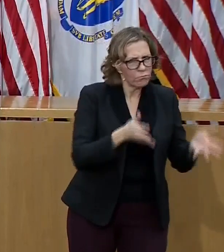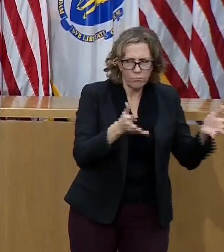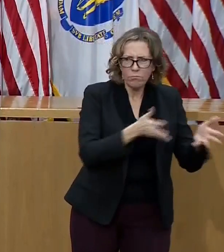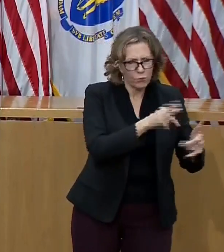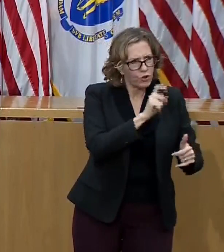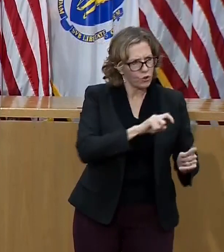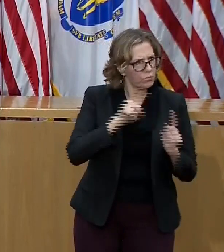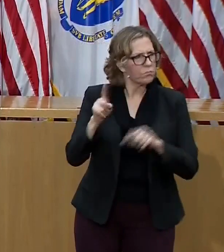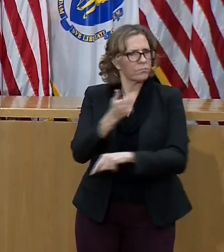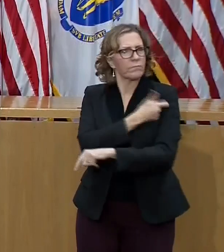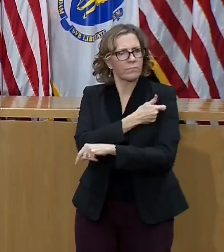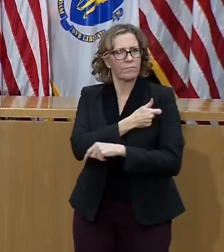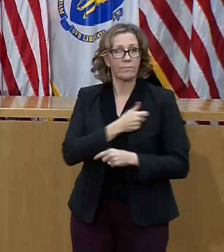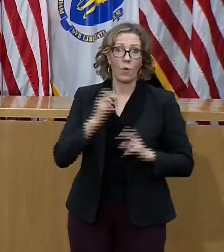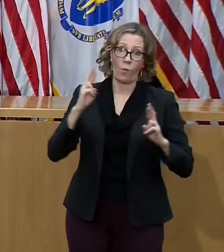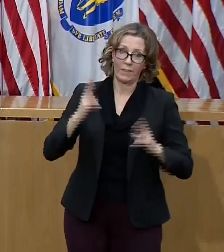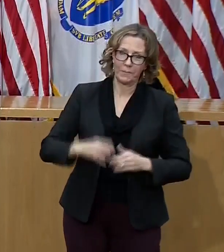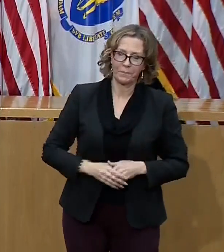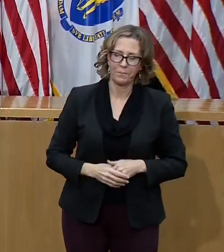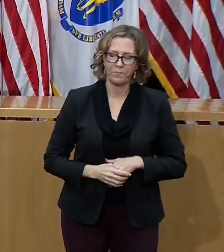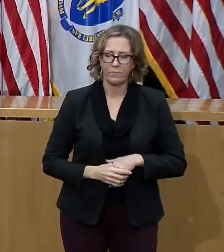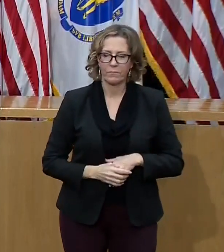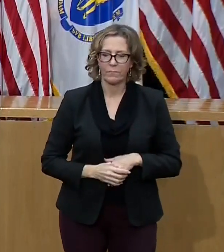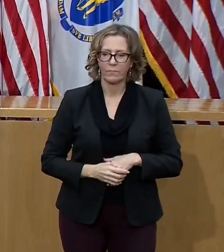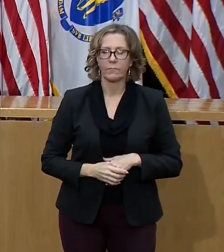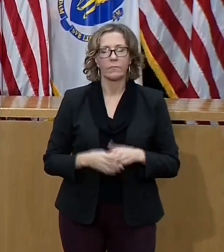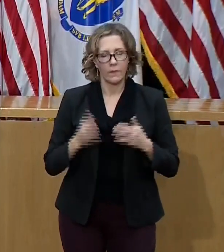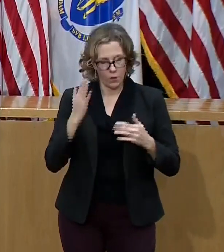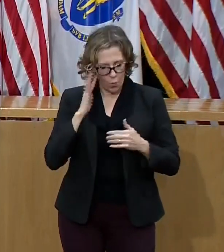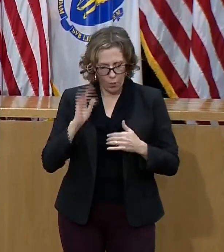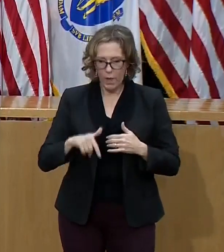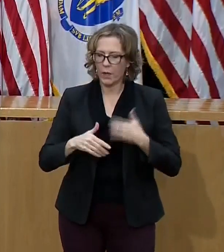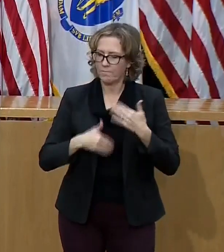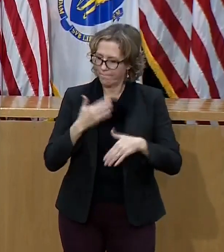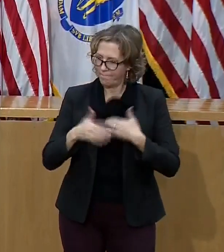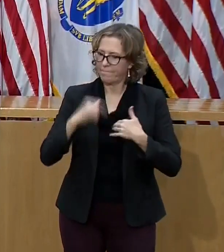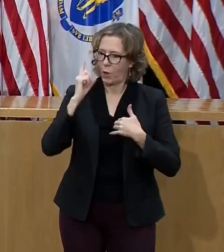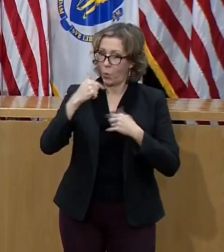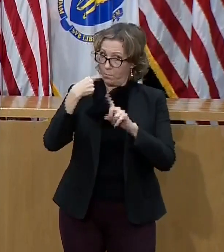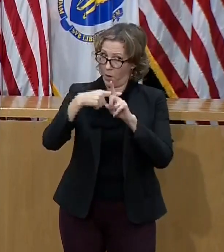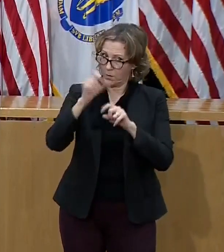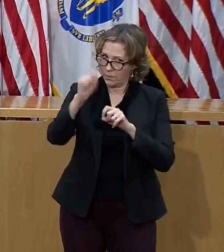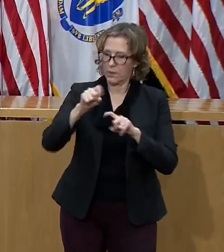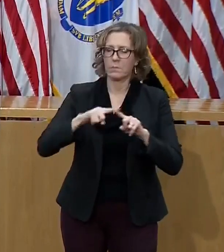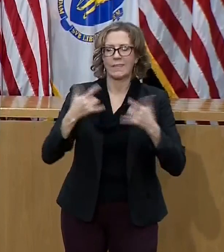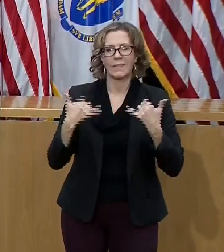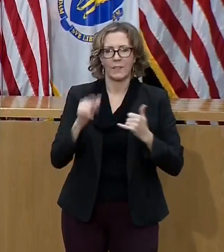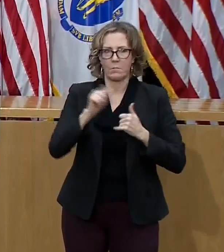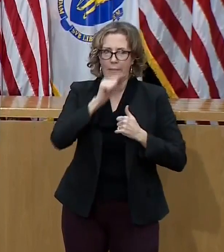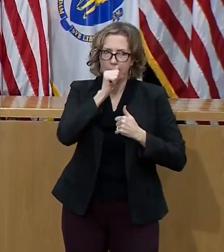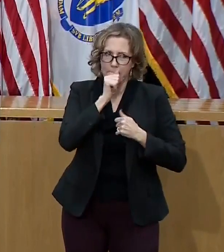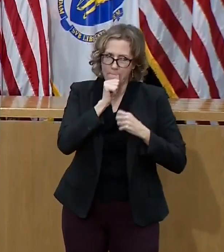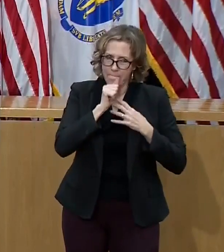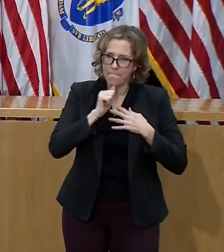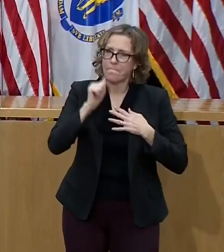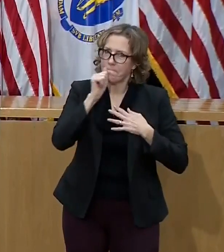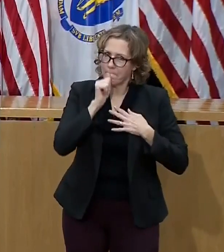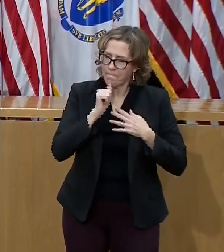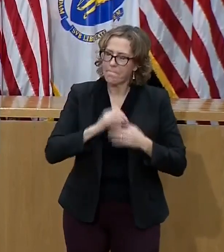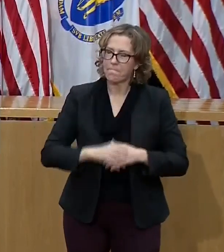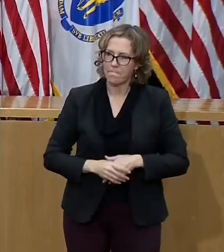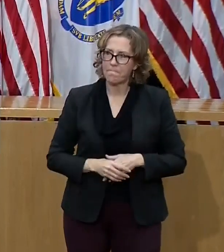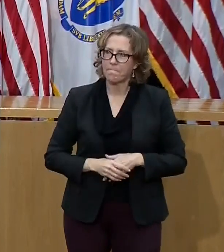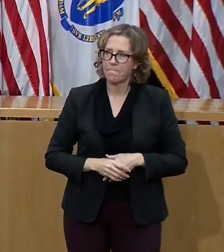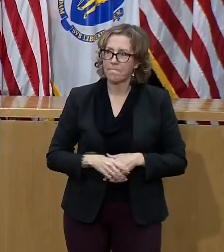days ahead, but we still have some tough days in front of us. We all have to continue to recognize and